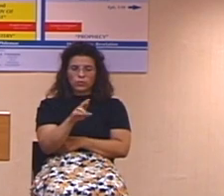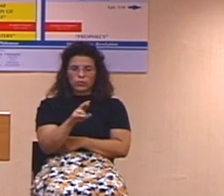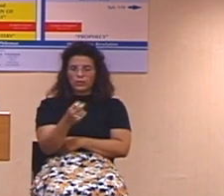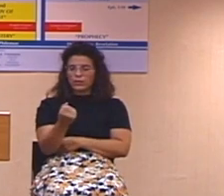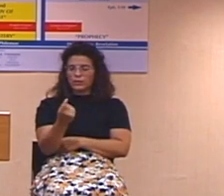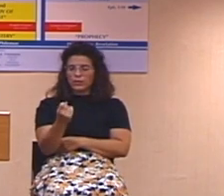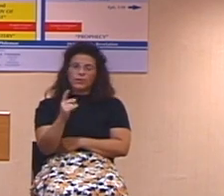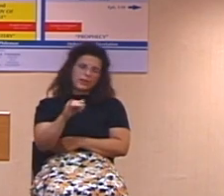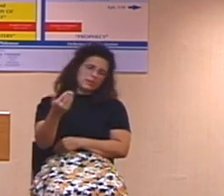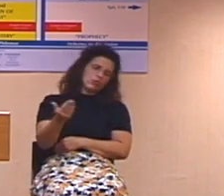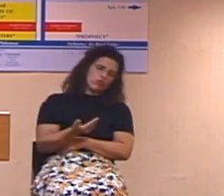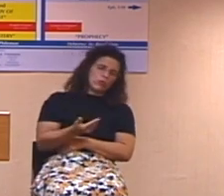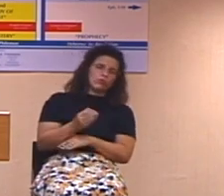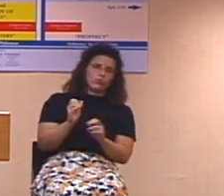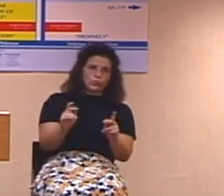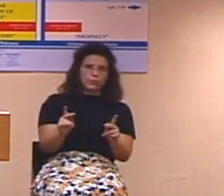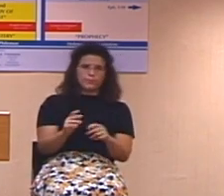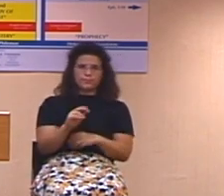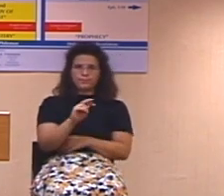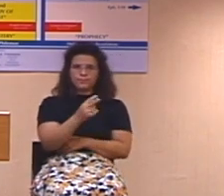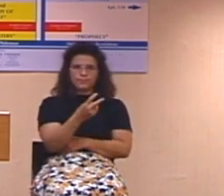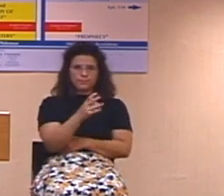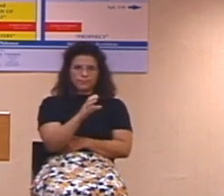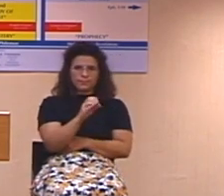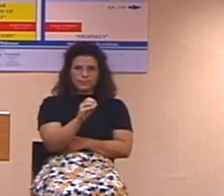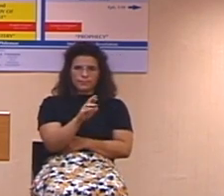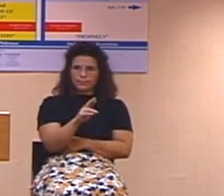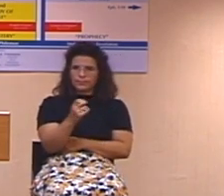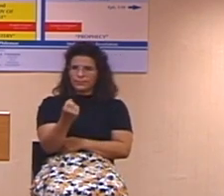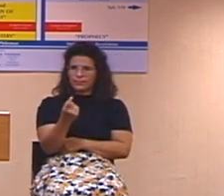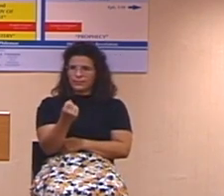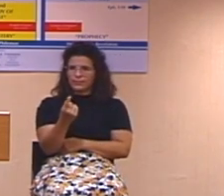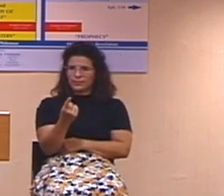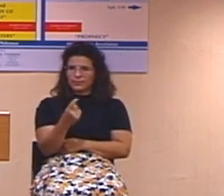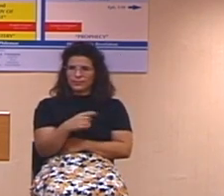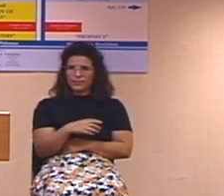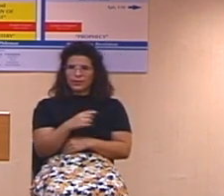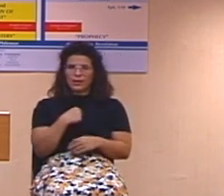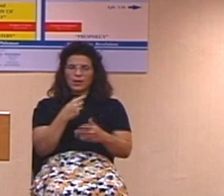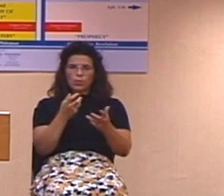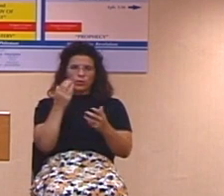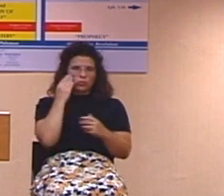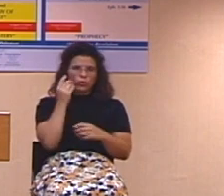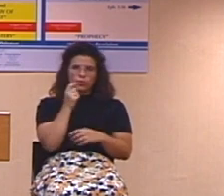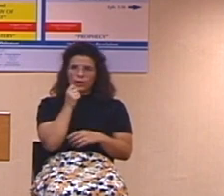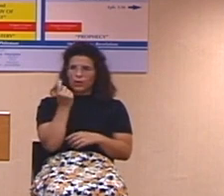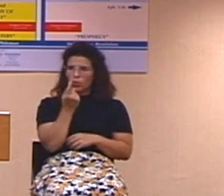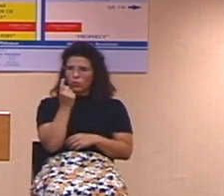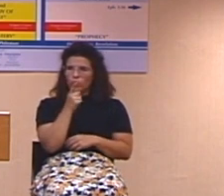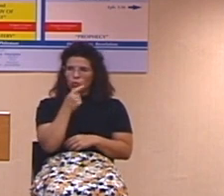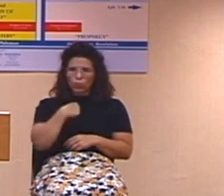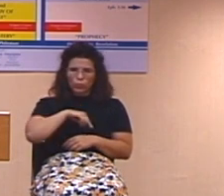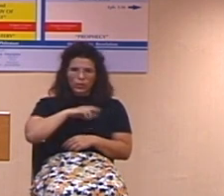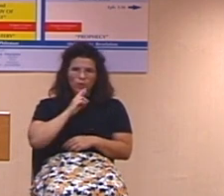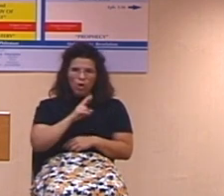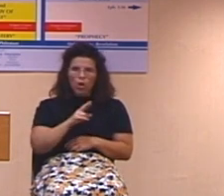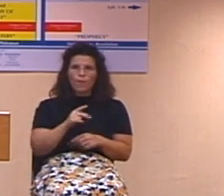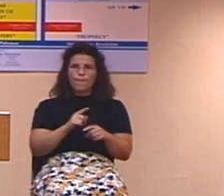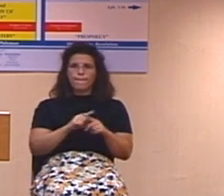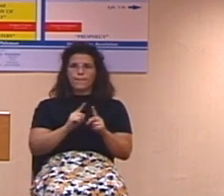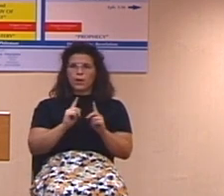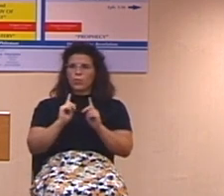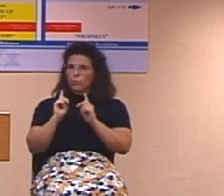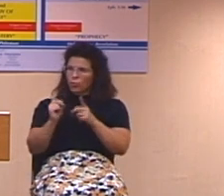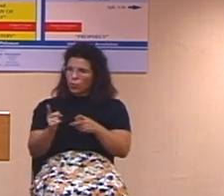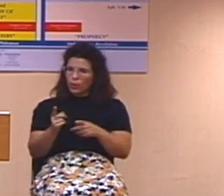That's introduction. So here we go. 2 Corinthians 11. I want us to know not only who we are, where we're going, but I want you